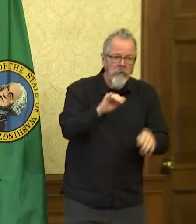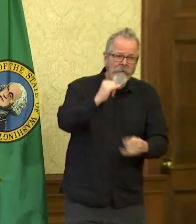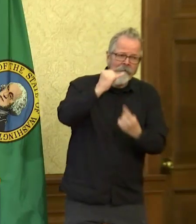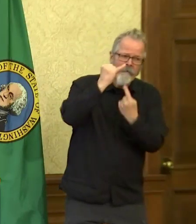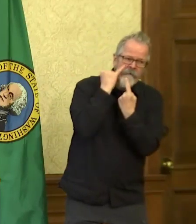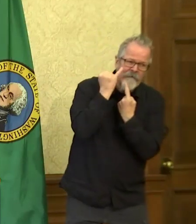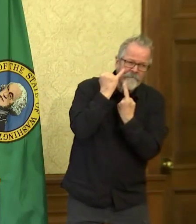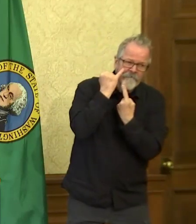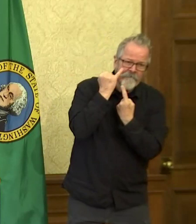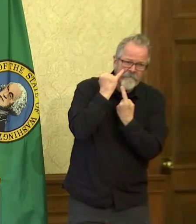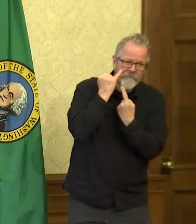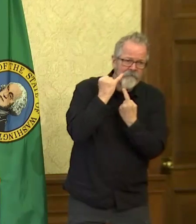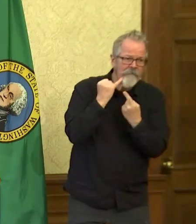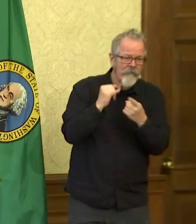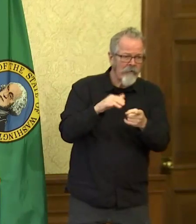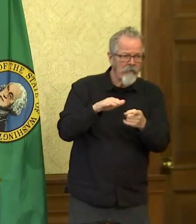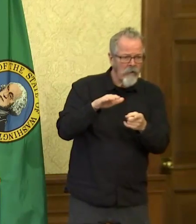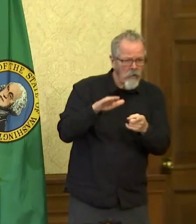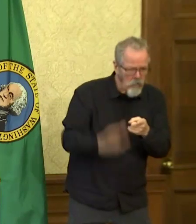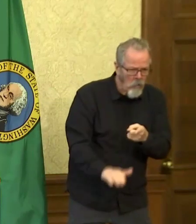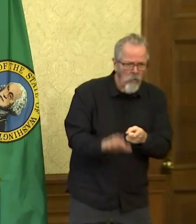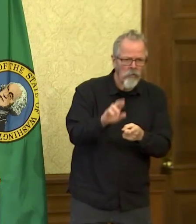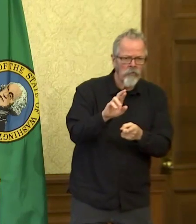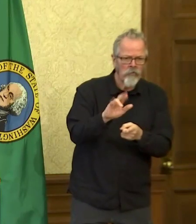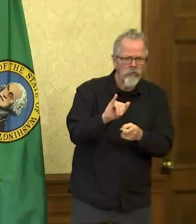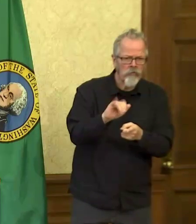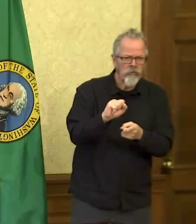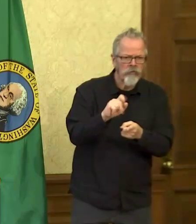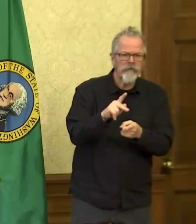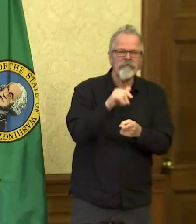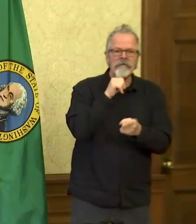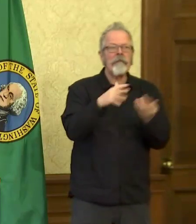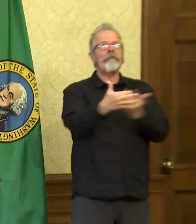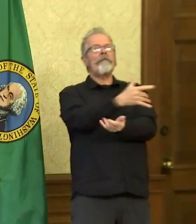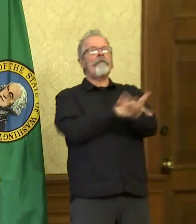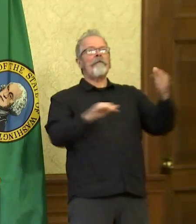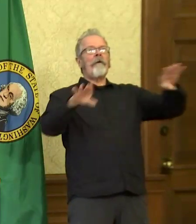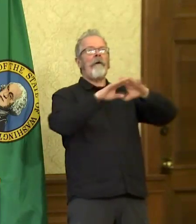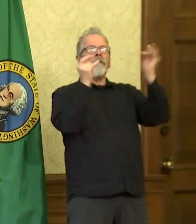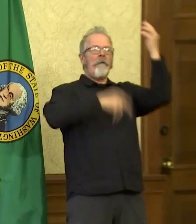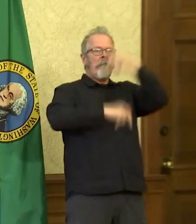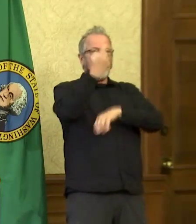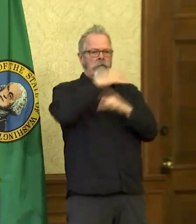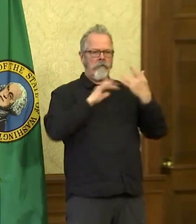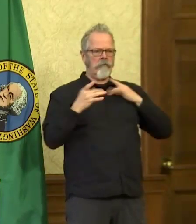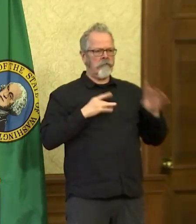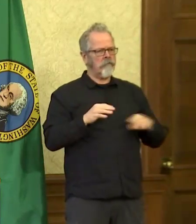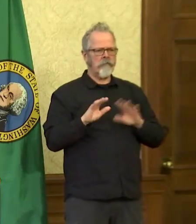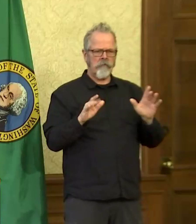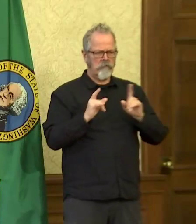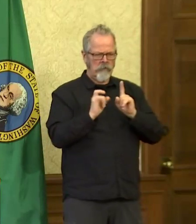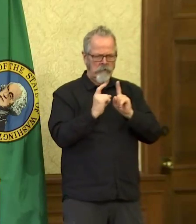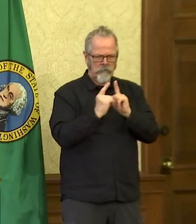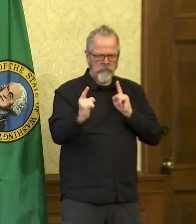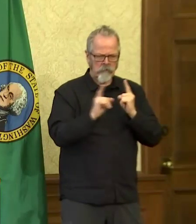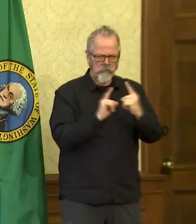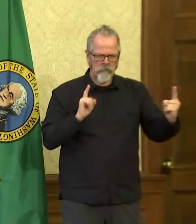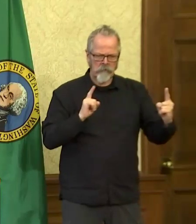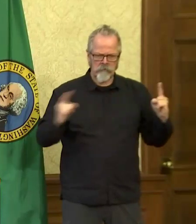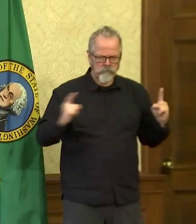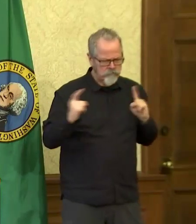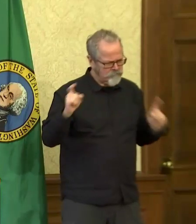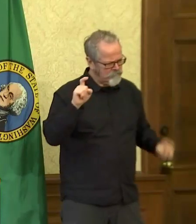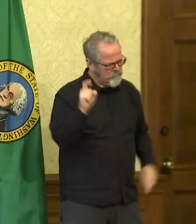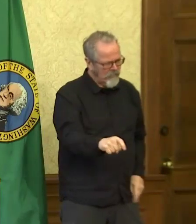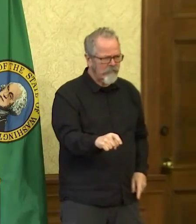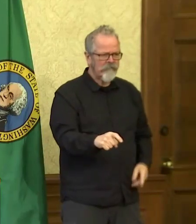outbreaks at job sites, should that occur. It'll have notice on what work will be performed on site, and obviously